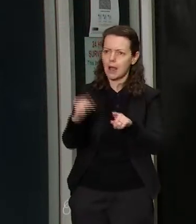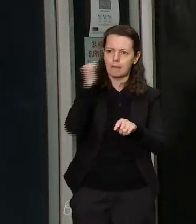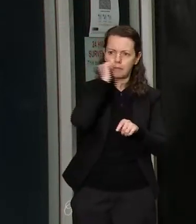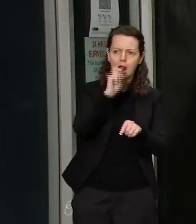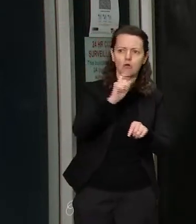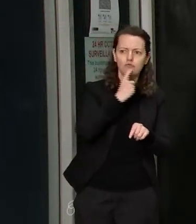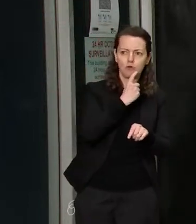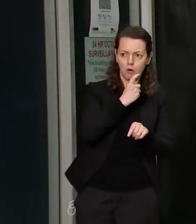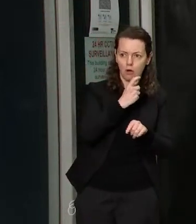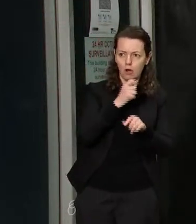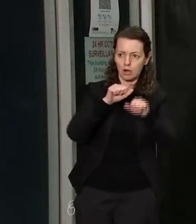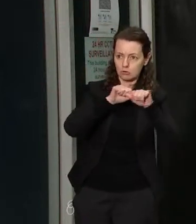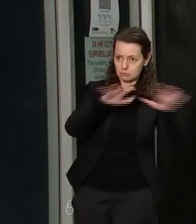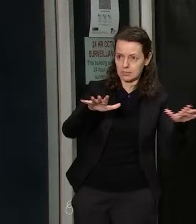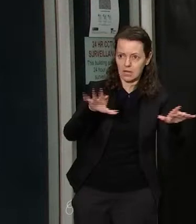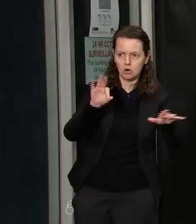one